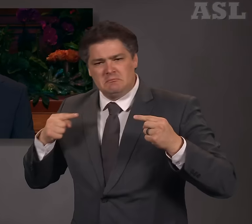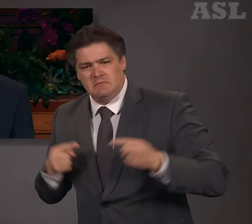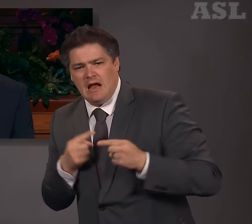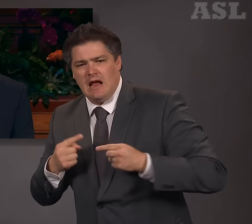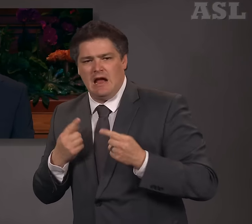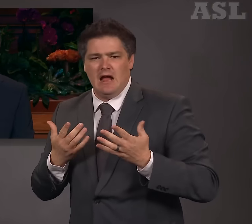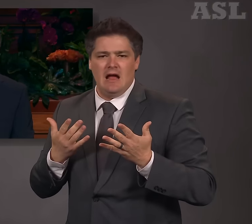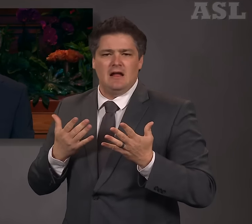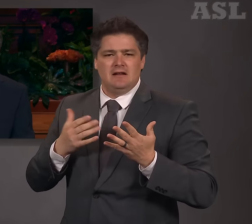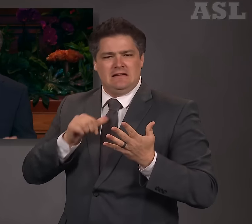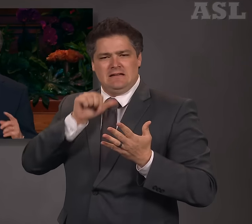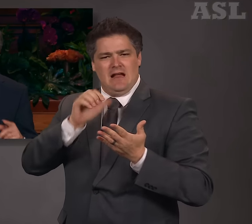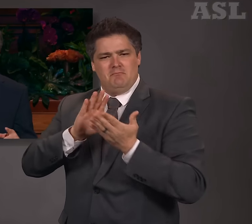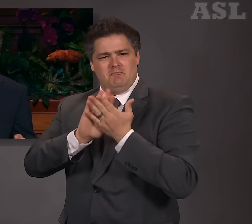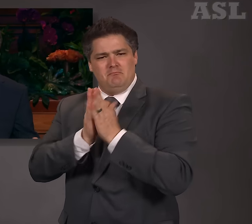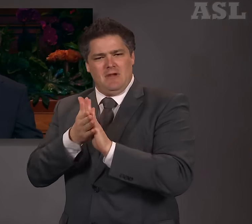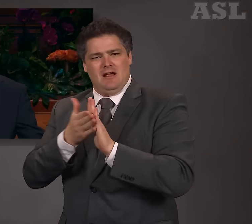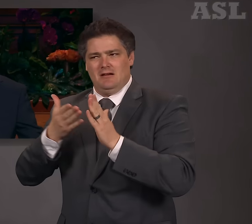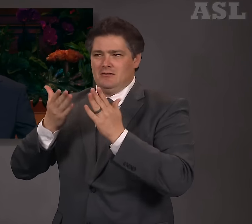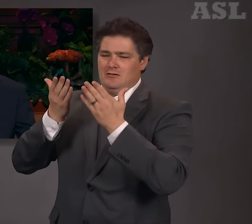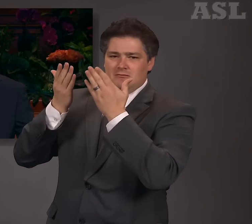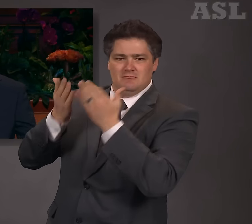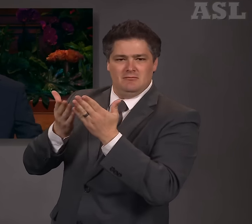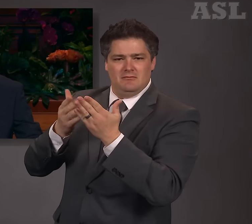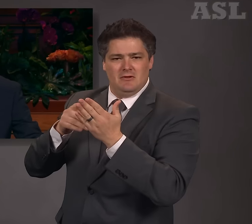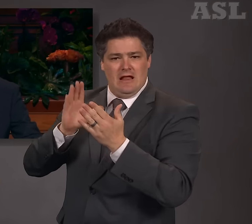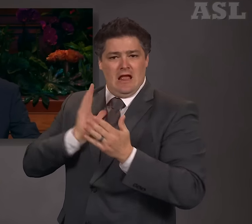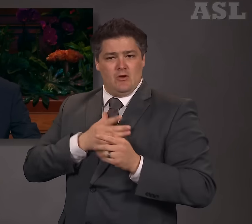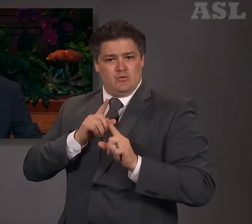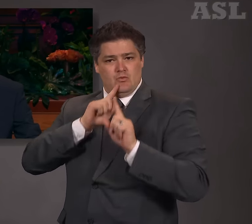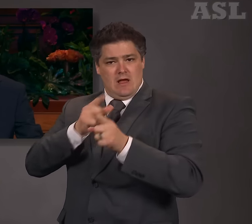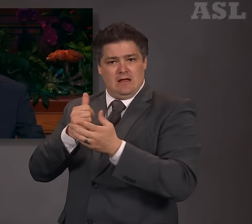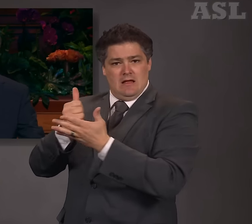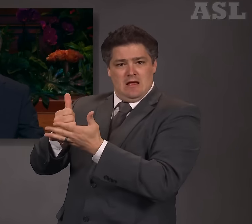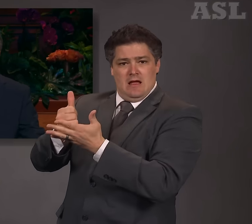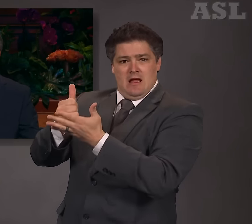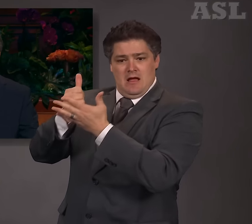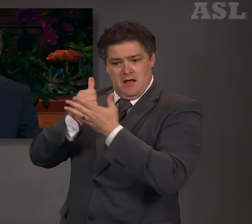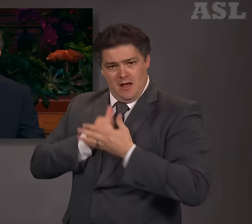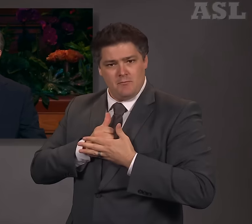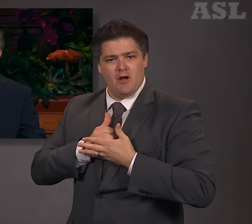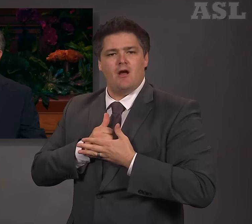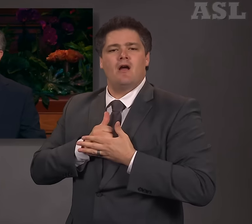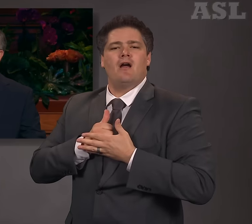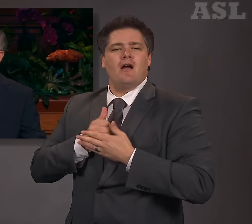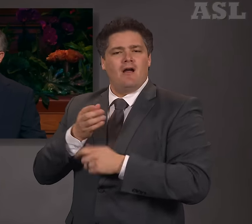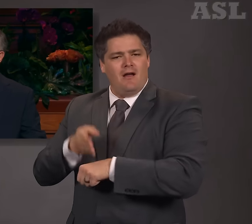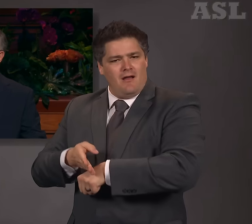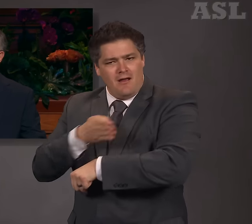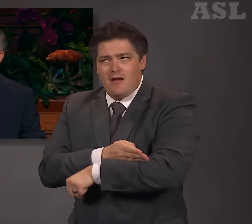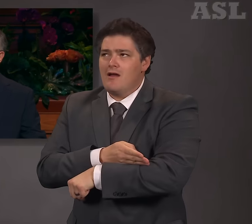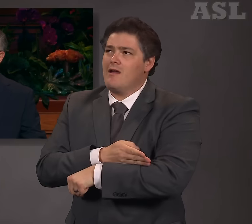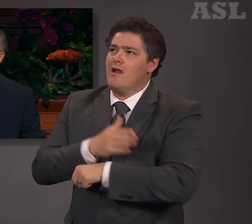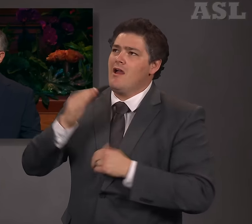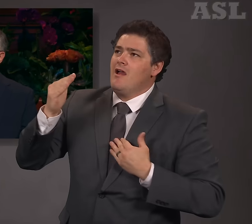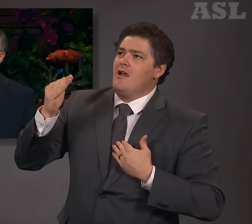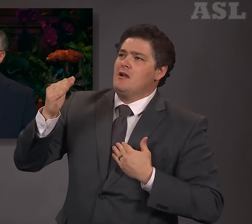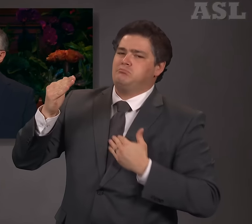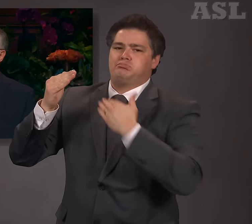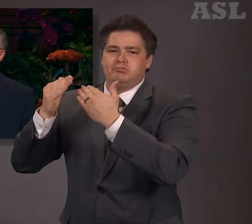us. Rather, it is how we go about them that will help us grow and draw closer to